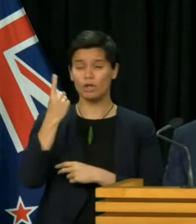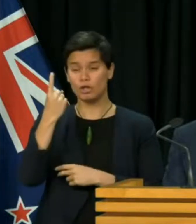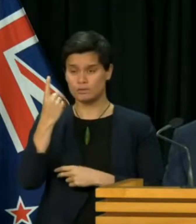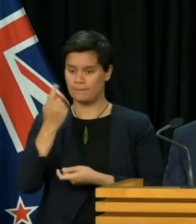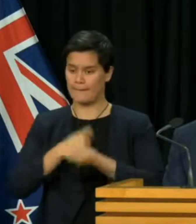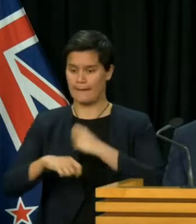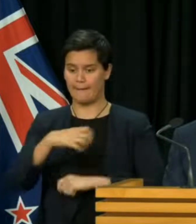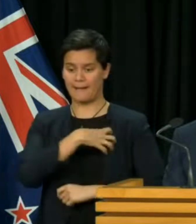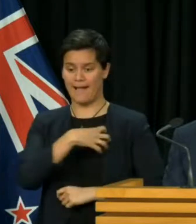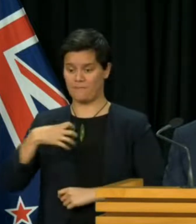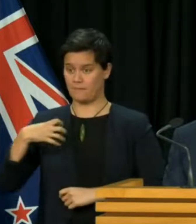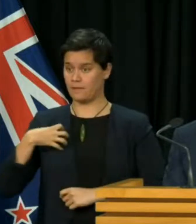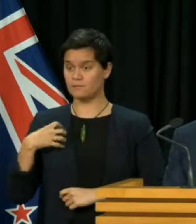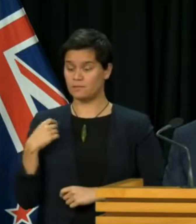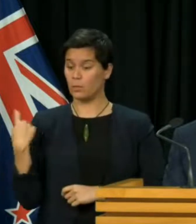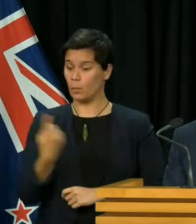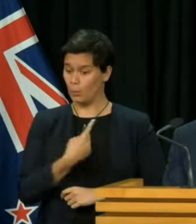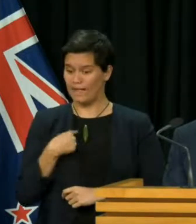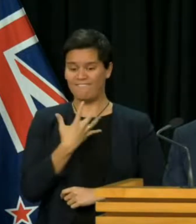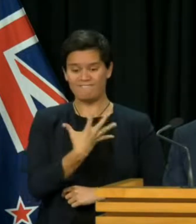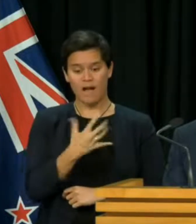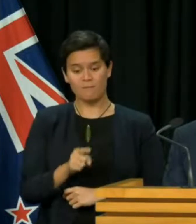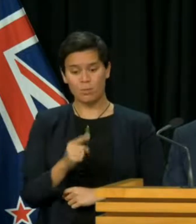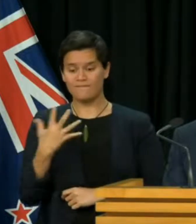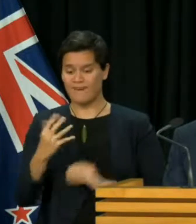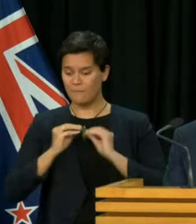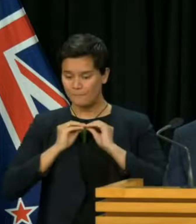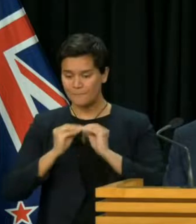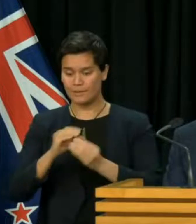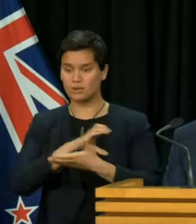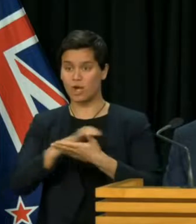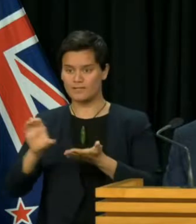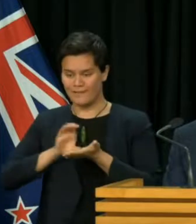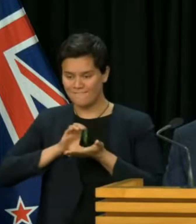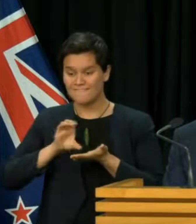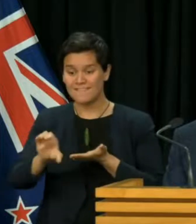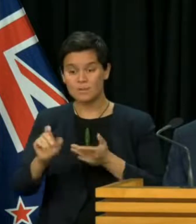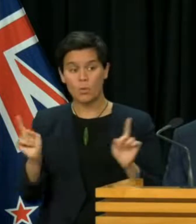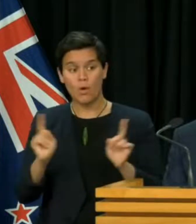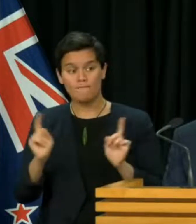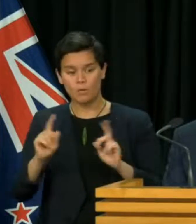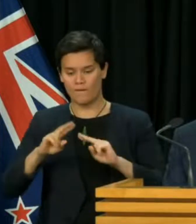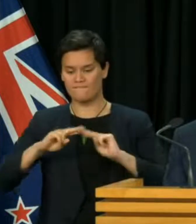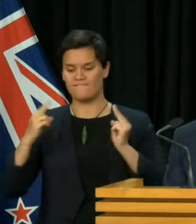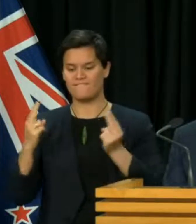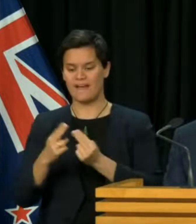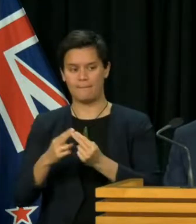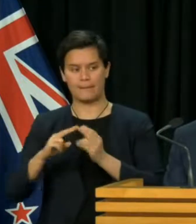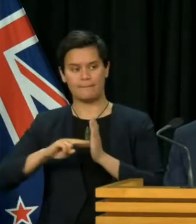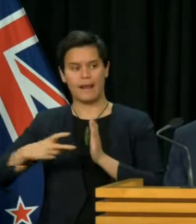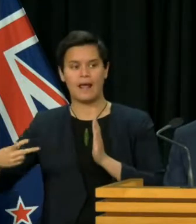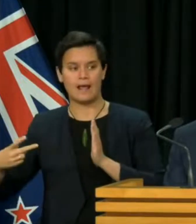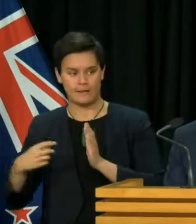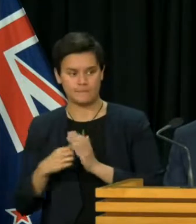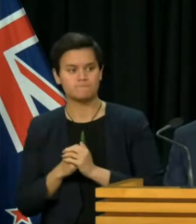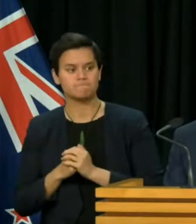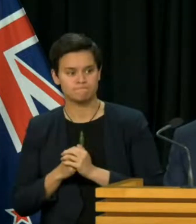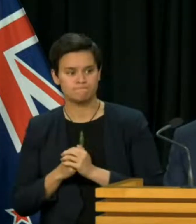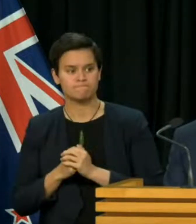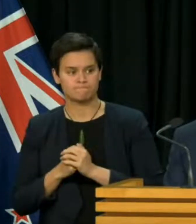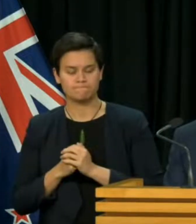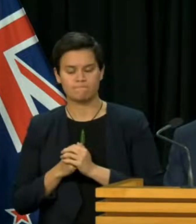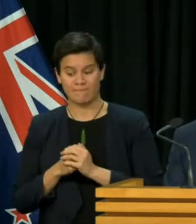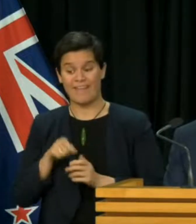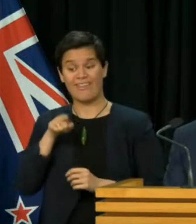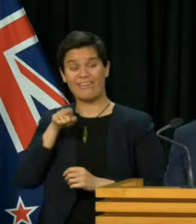put $5.5 billion worth of investment into the families package. Now, that investment was very